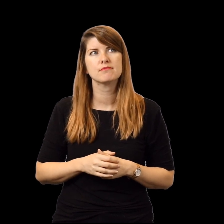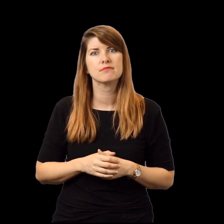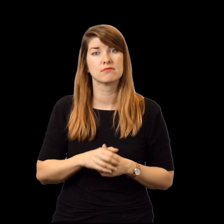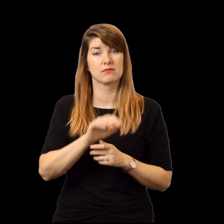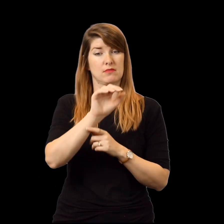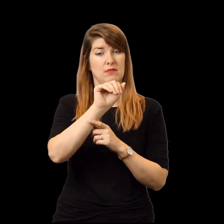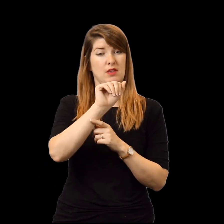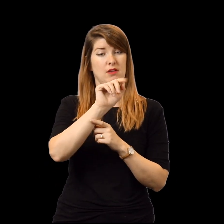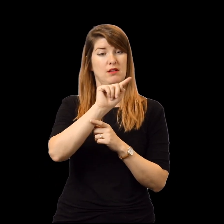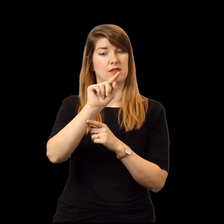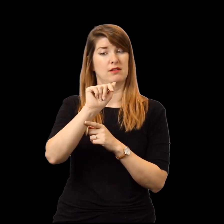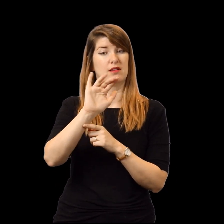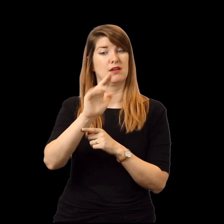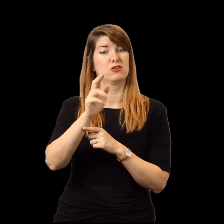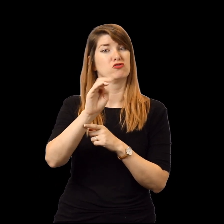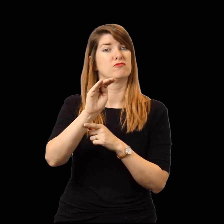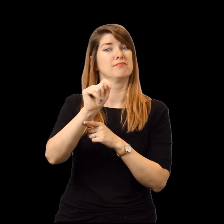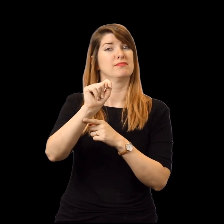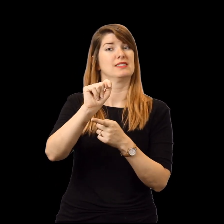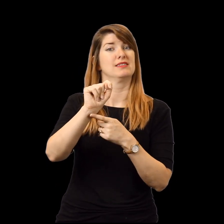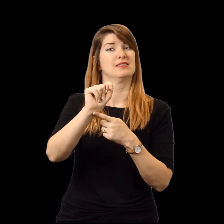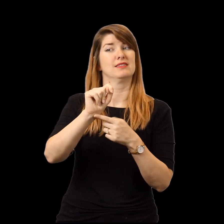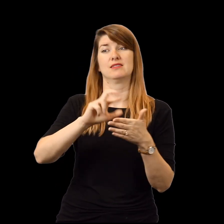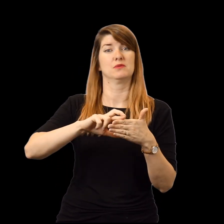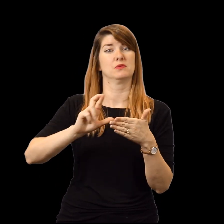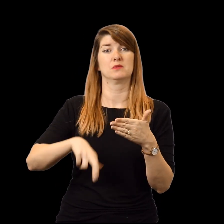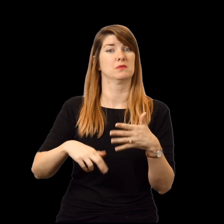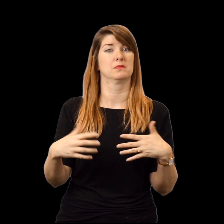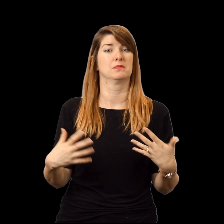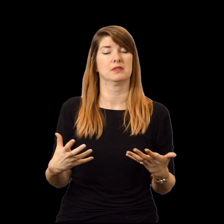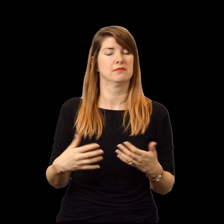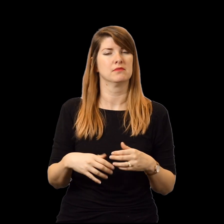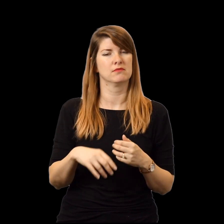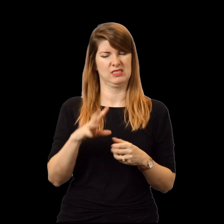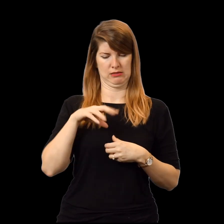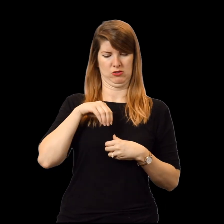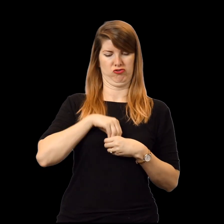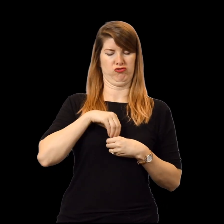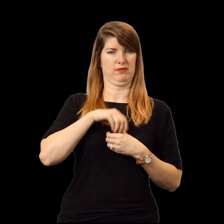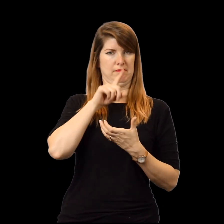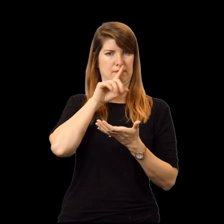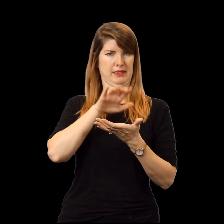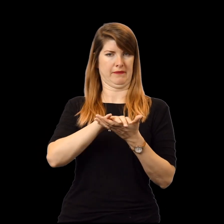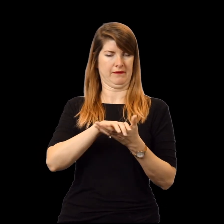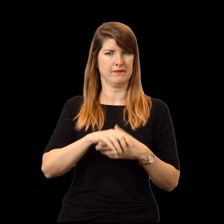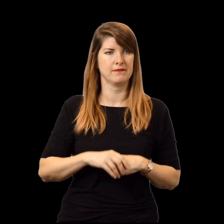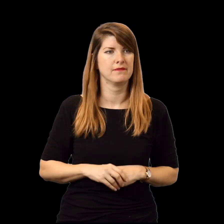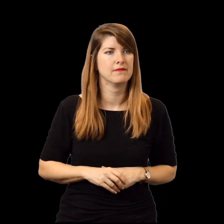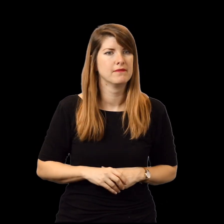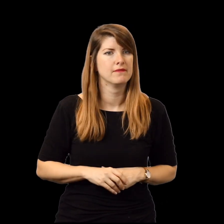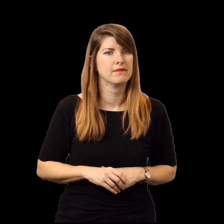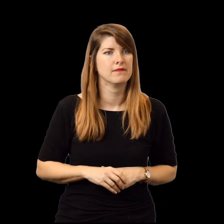Another outcome of attachment are internalized beliefs.